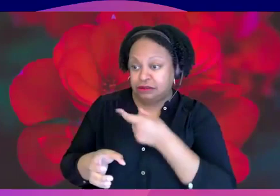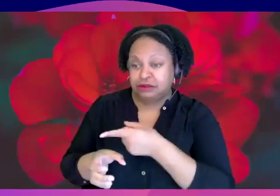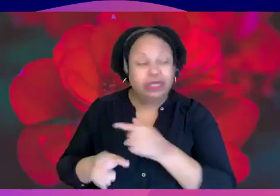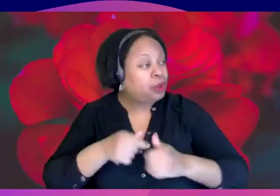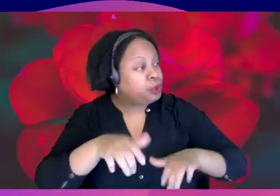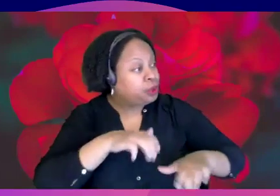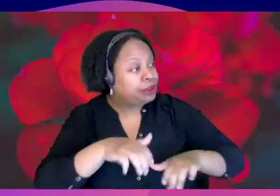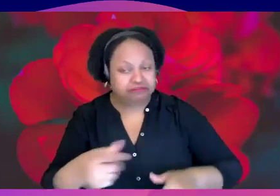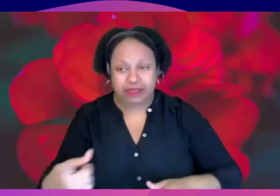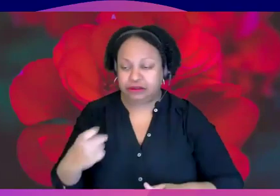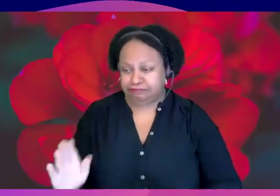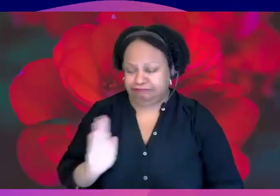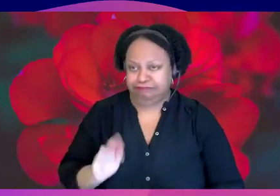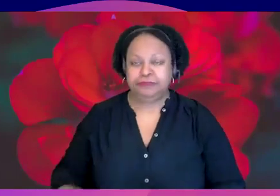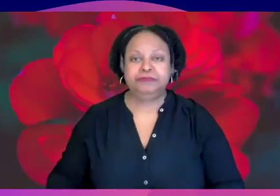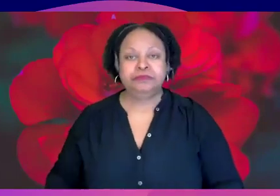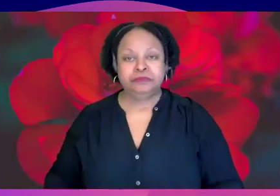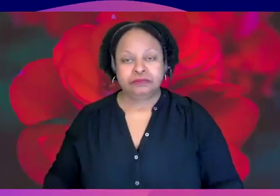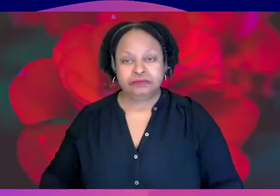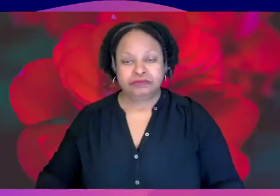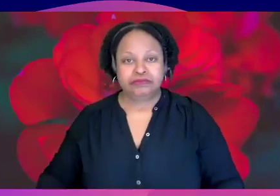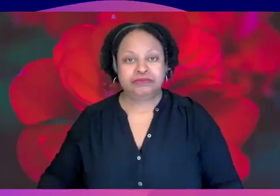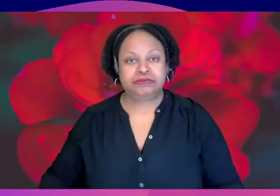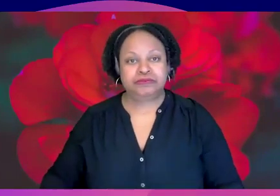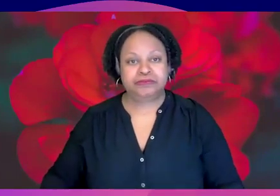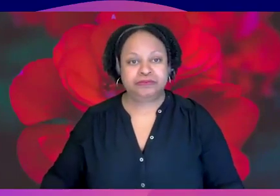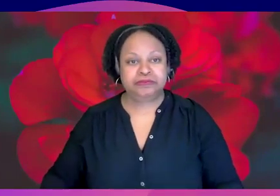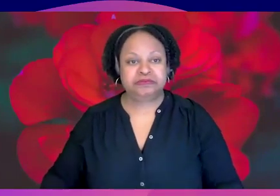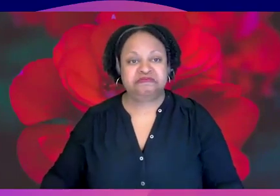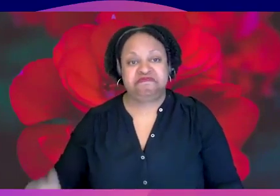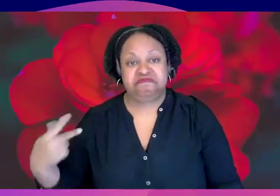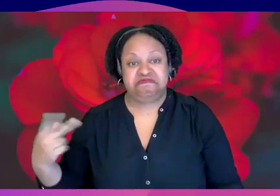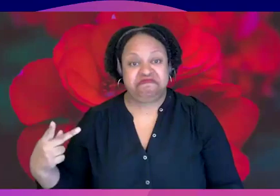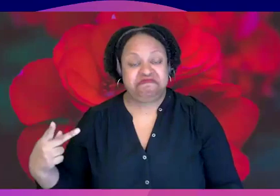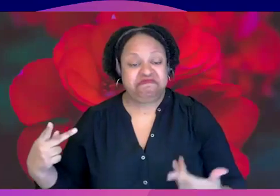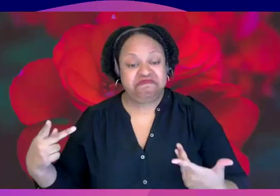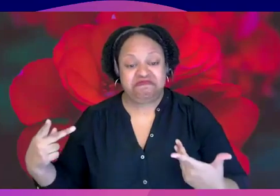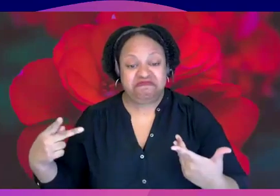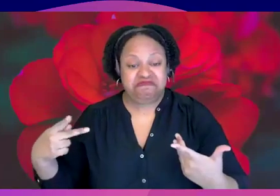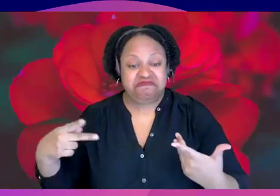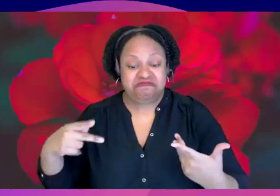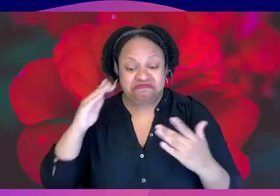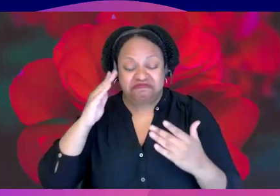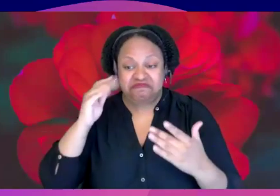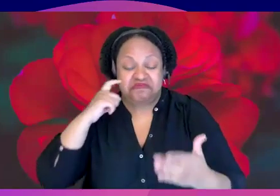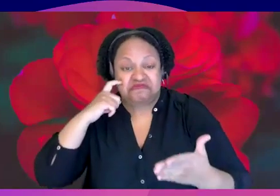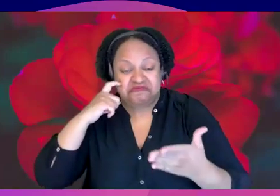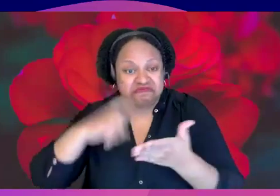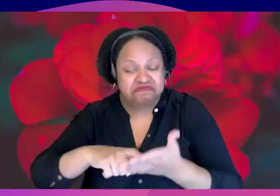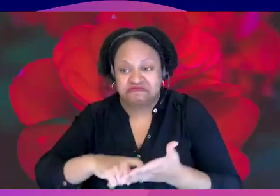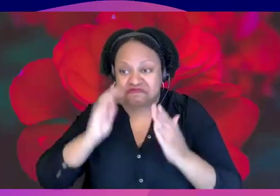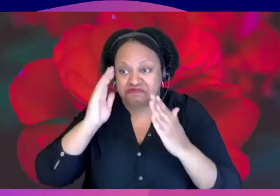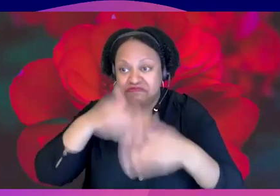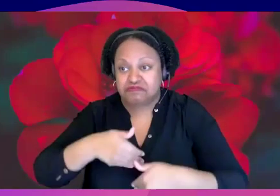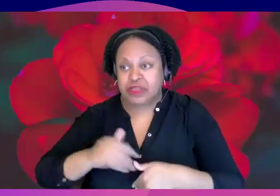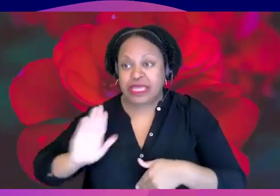are you doing?" And he nor I realized that at that moment, that question was